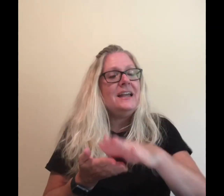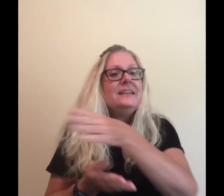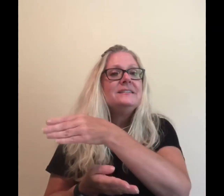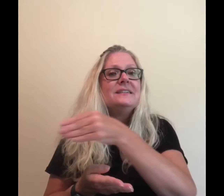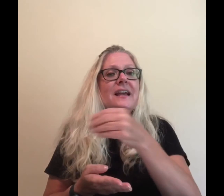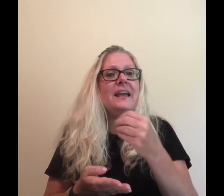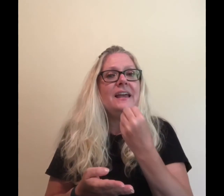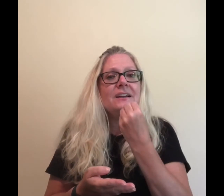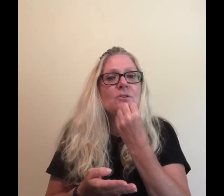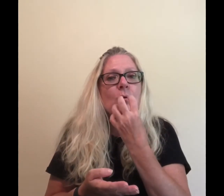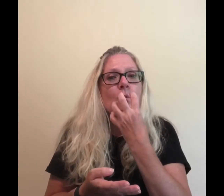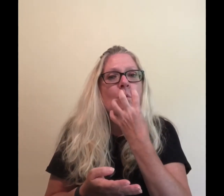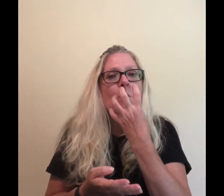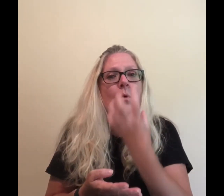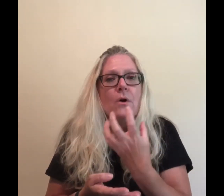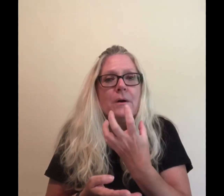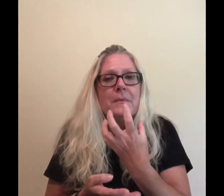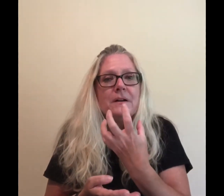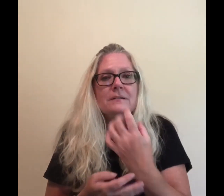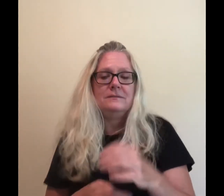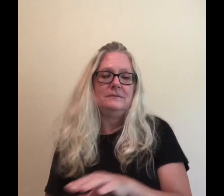nice and warm.